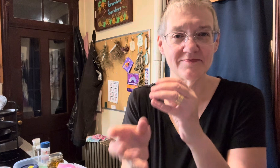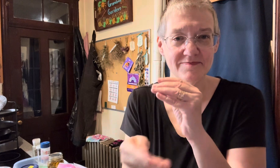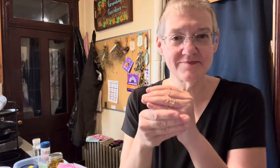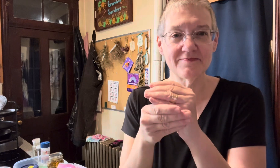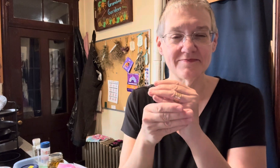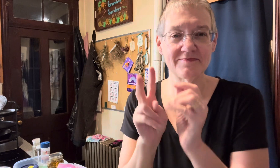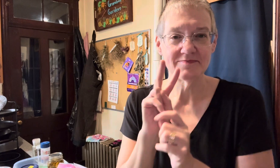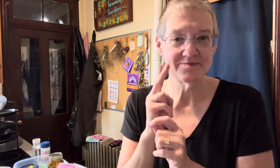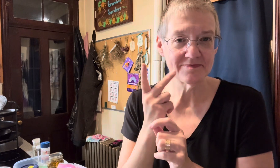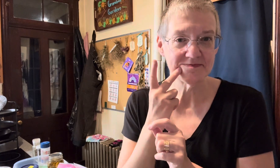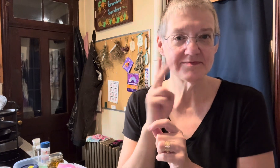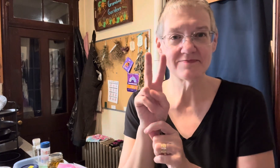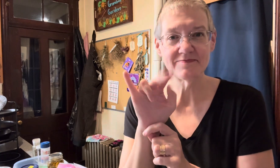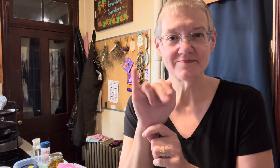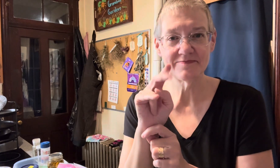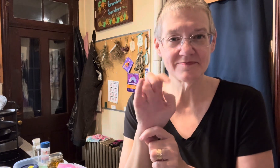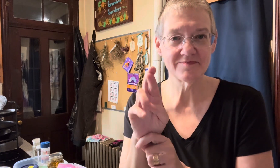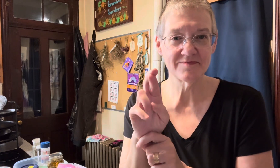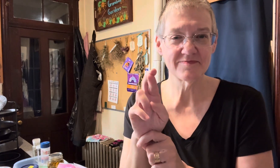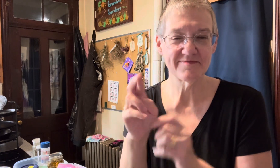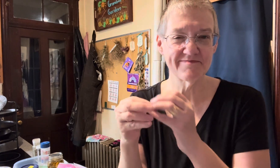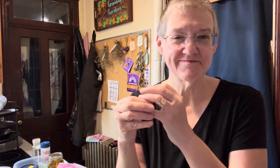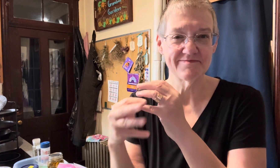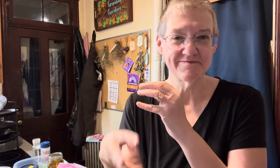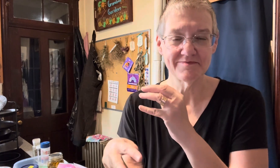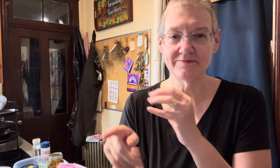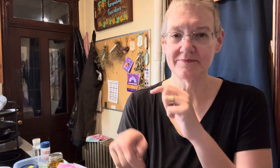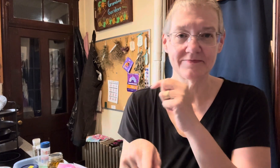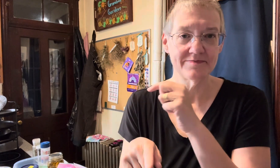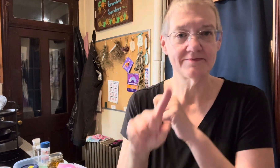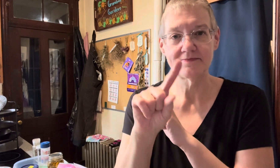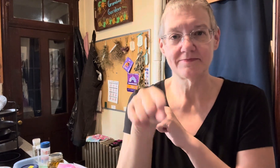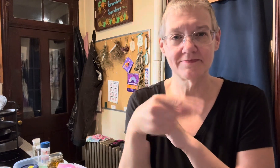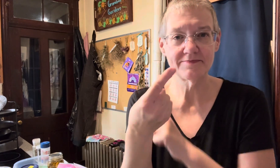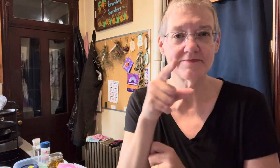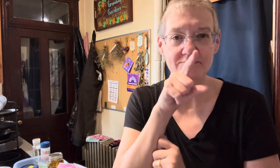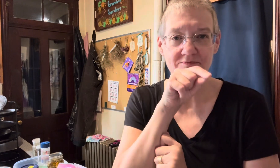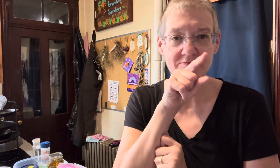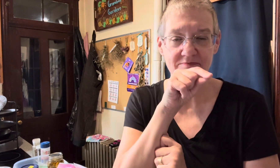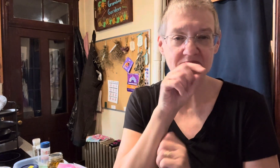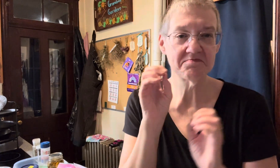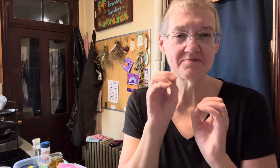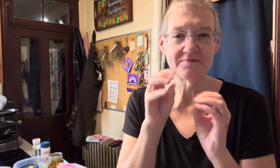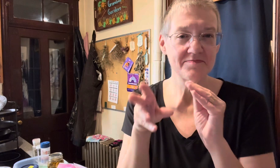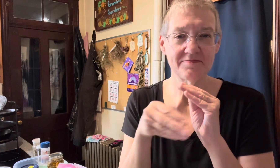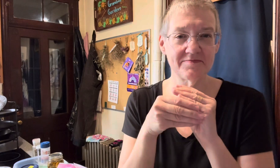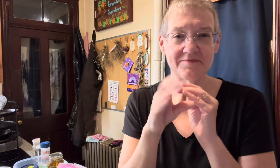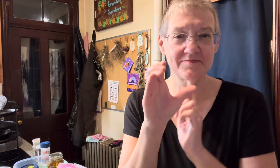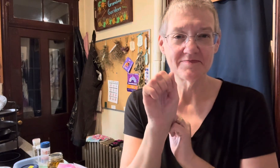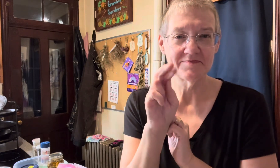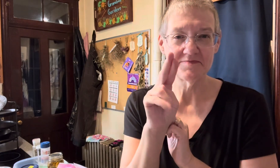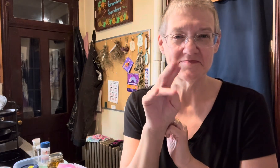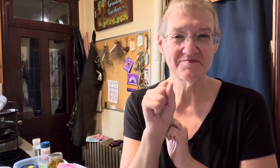with added vegetables, vinegar, and things. So this broth is only chicken, so there's no added